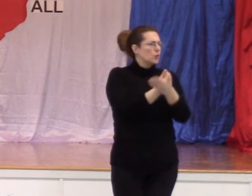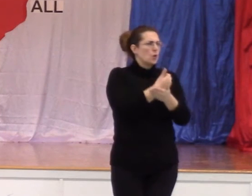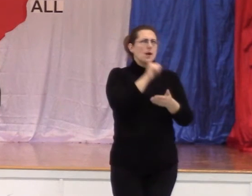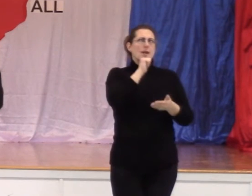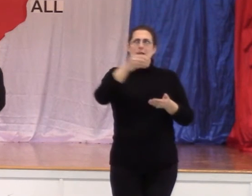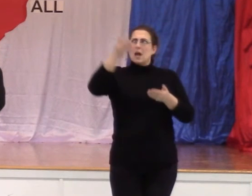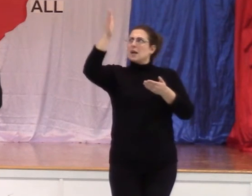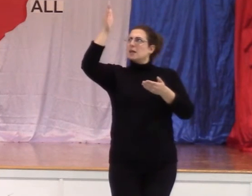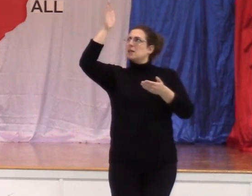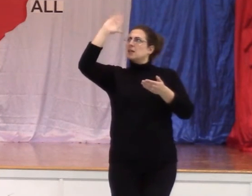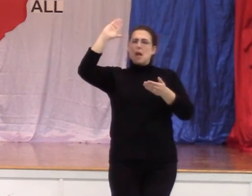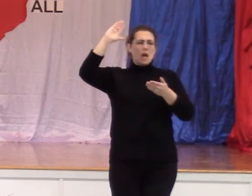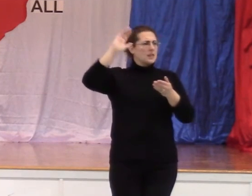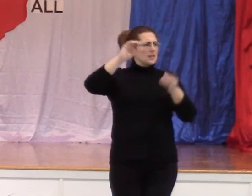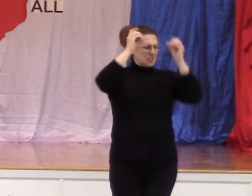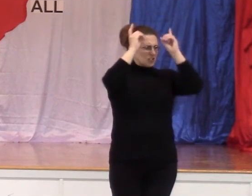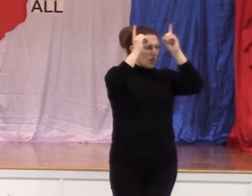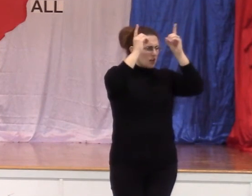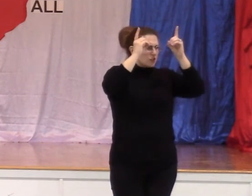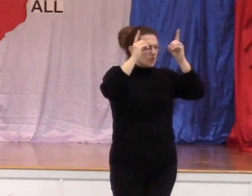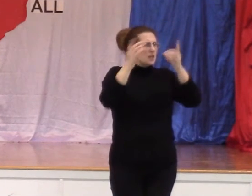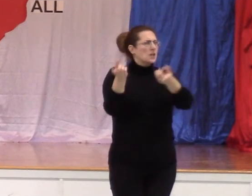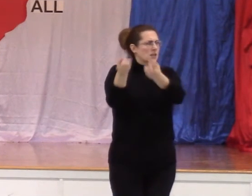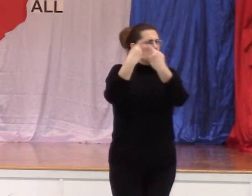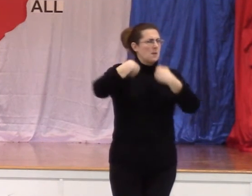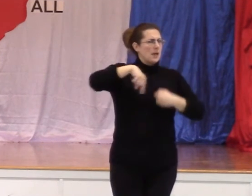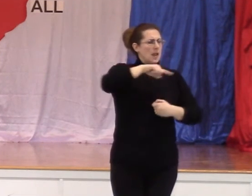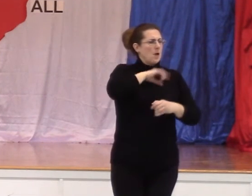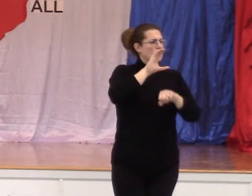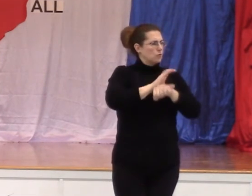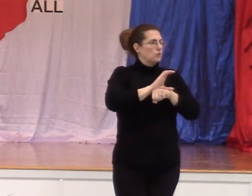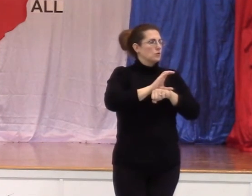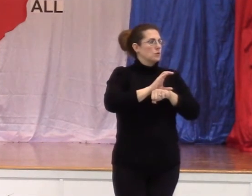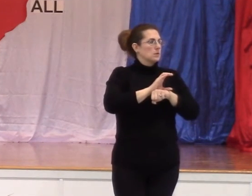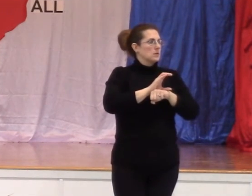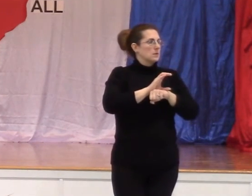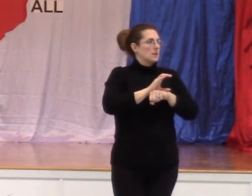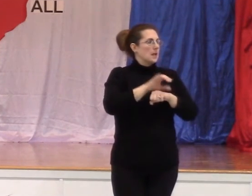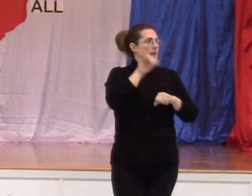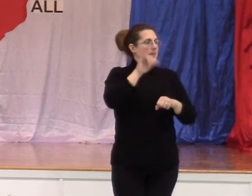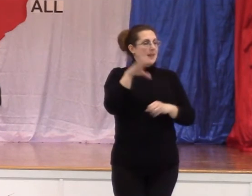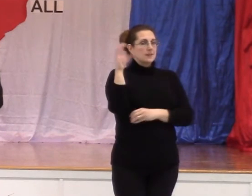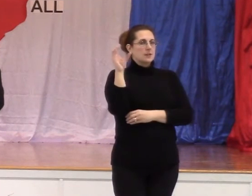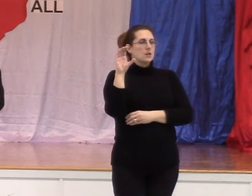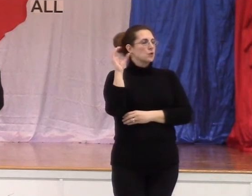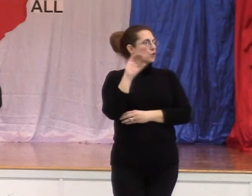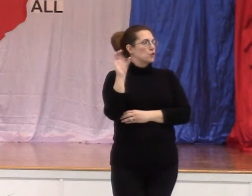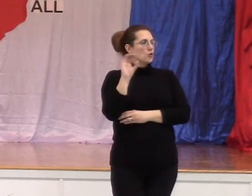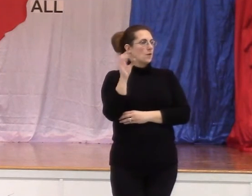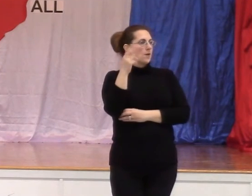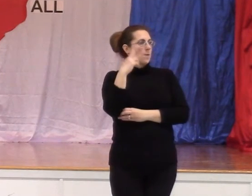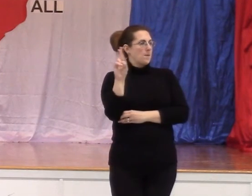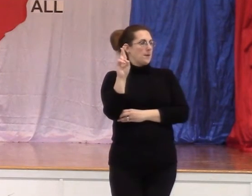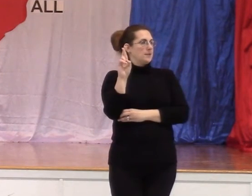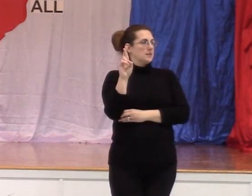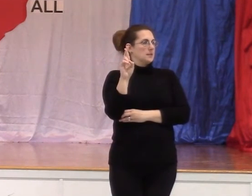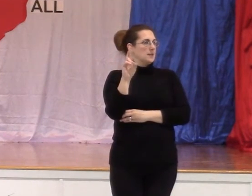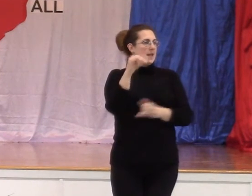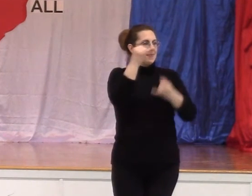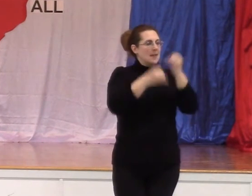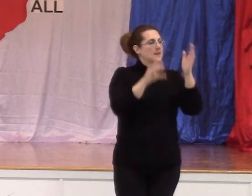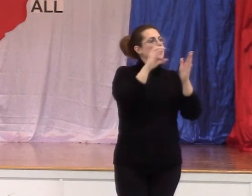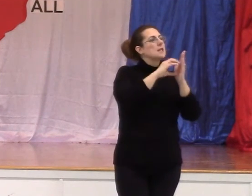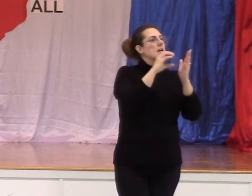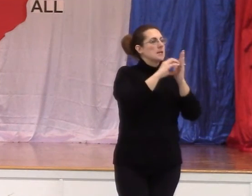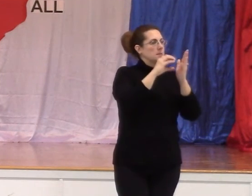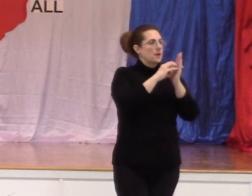ungodly doctrine should creep into our churches. That's the conservative Reformation. And that was the last paragraph of the